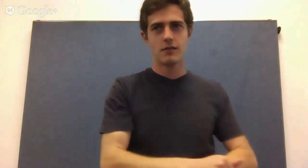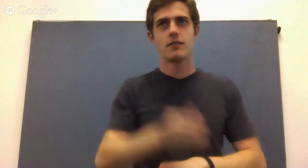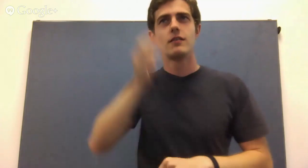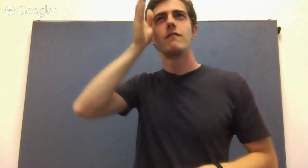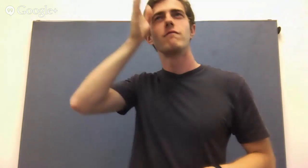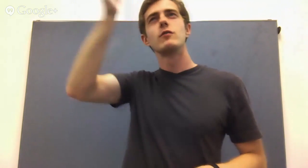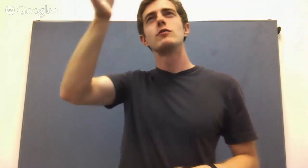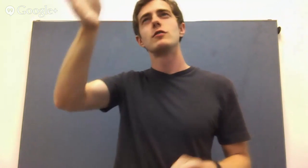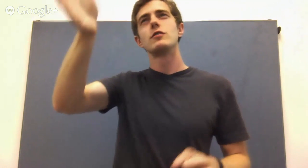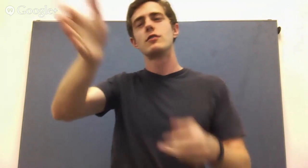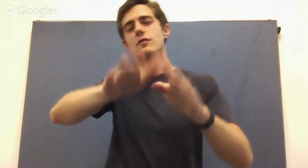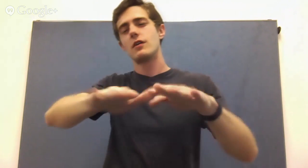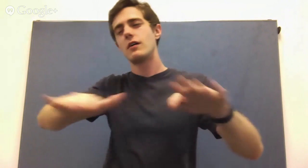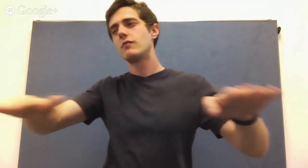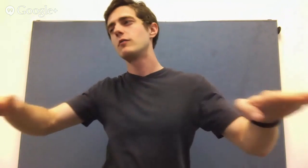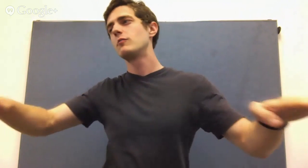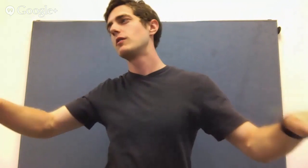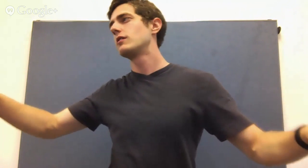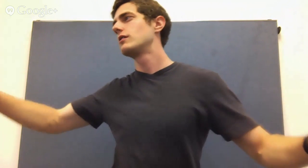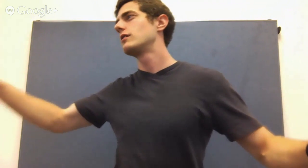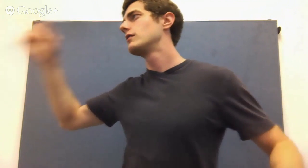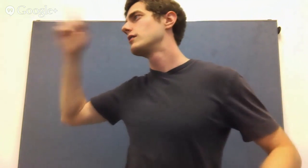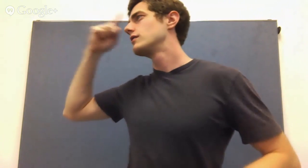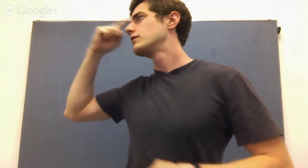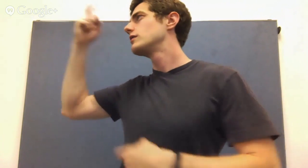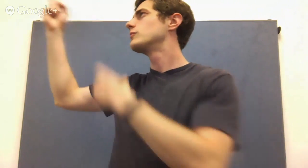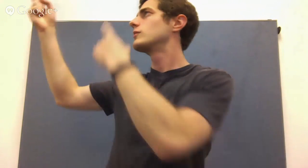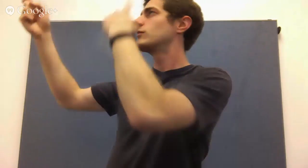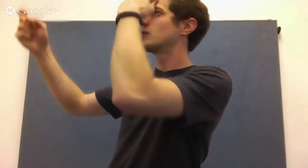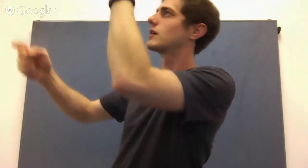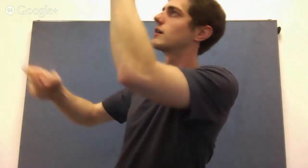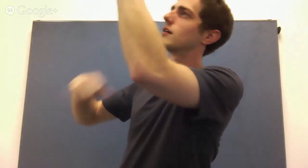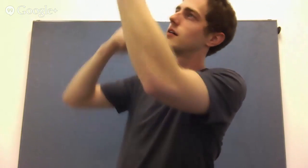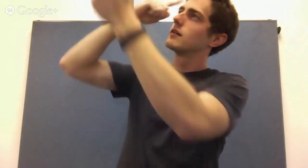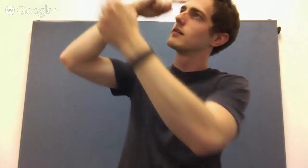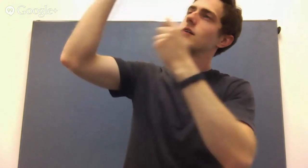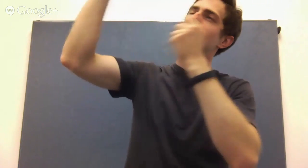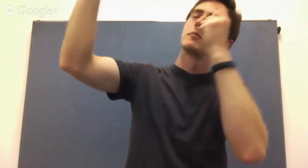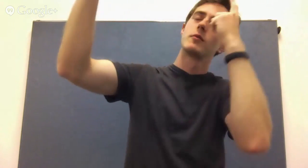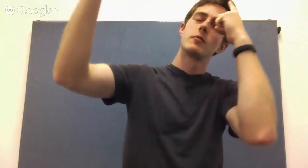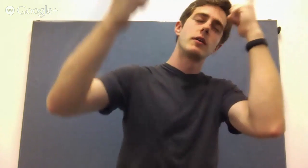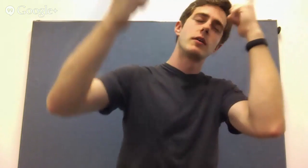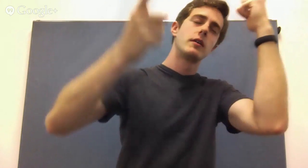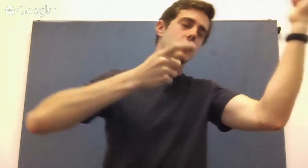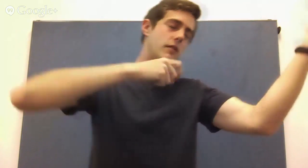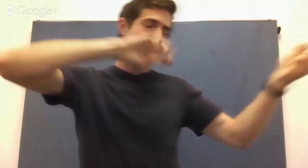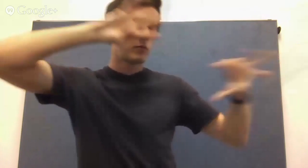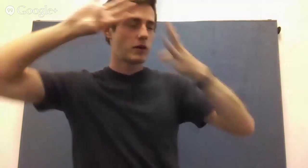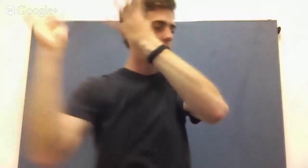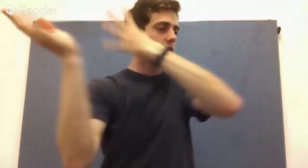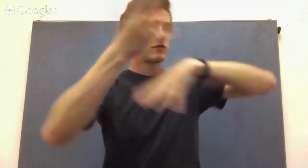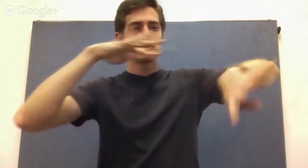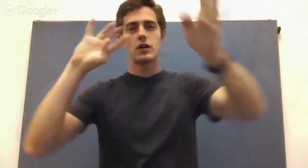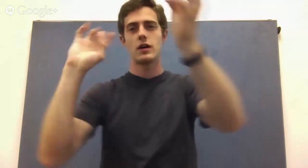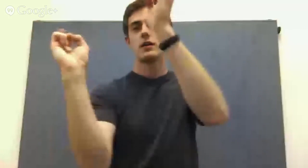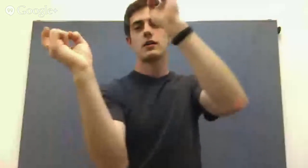where the children of tomorrow dream away in the wind of